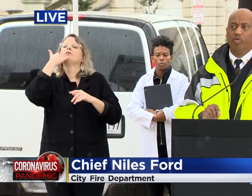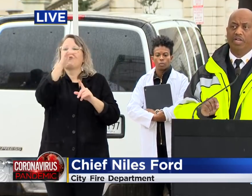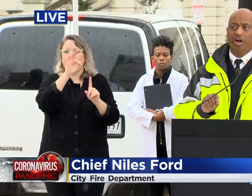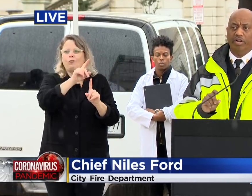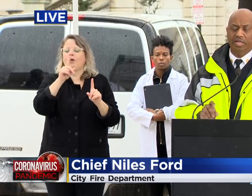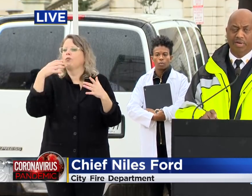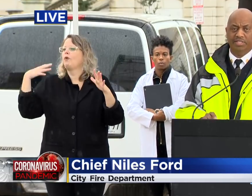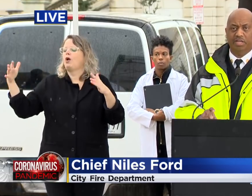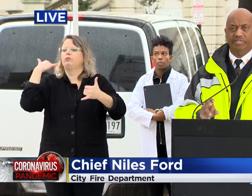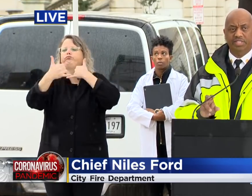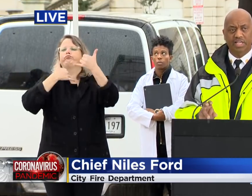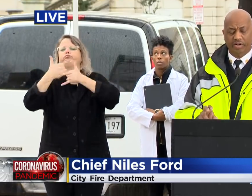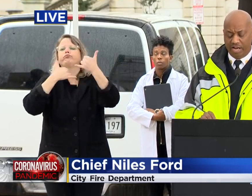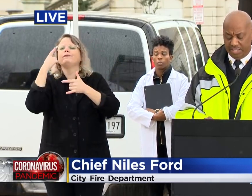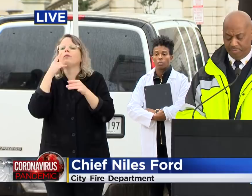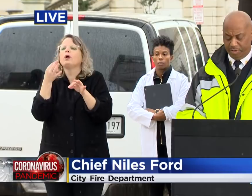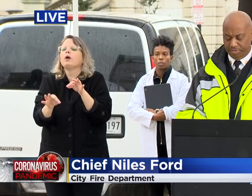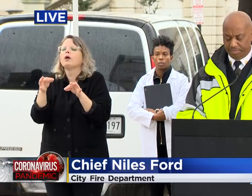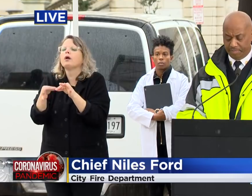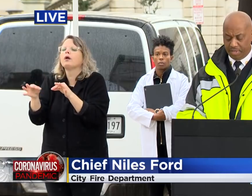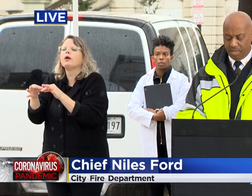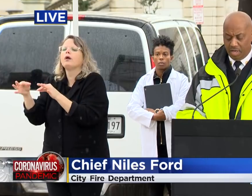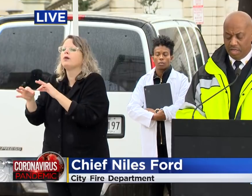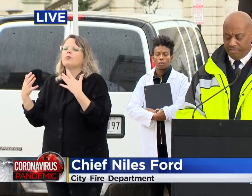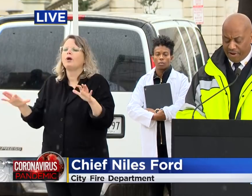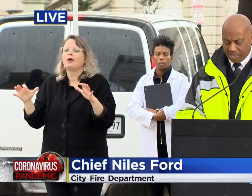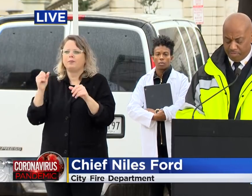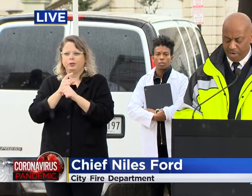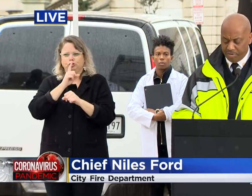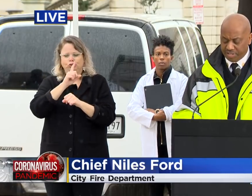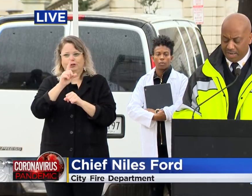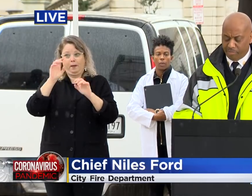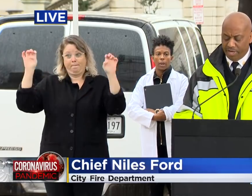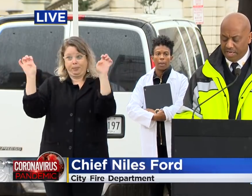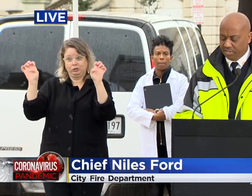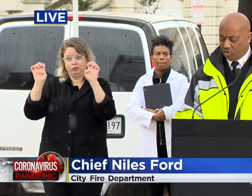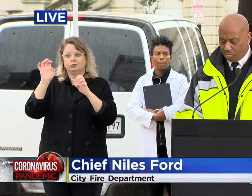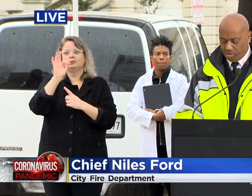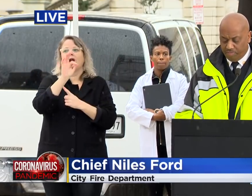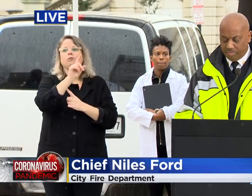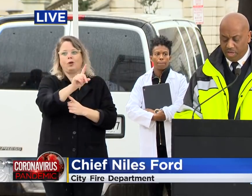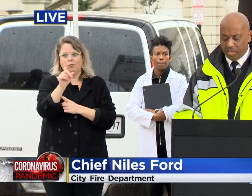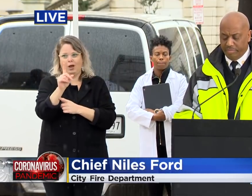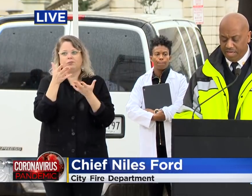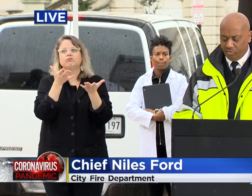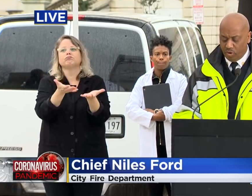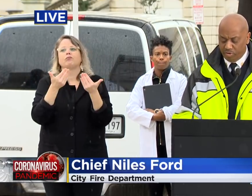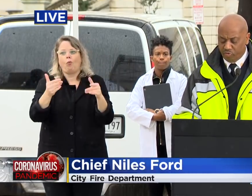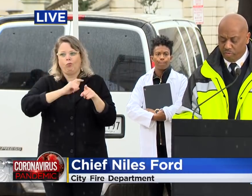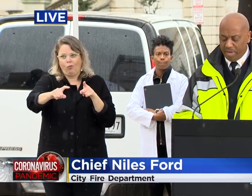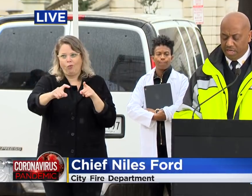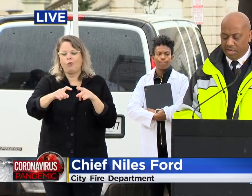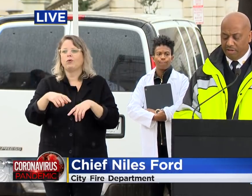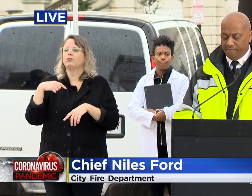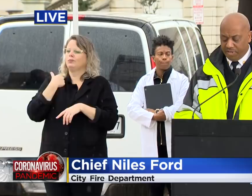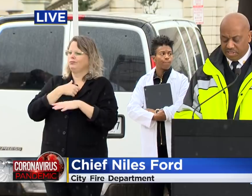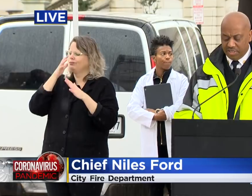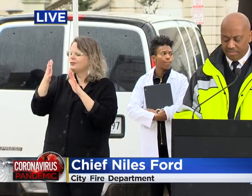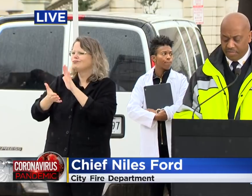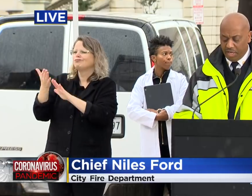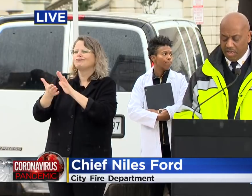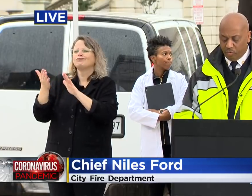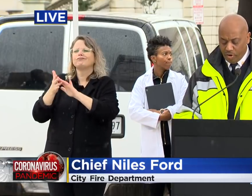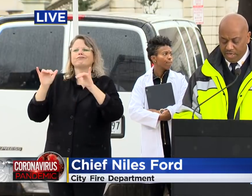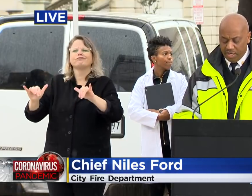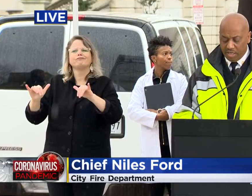want to overrun our EMS services and our hospitals. The fire department is operating as normal. The men and women remain